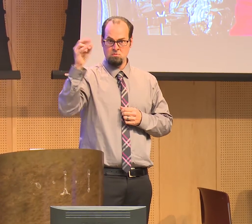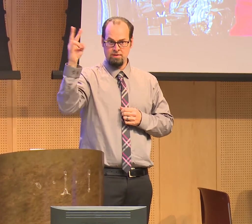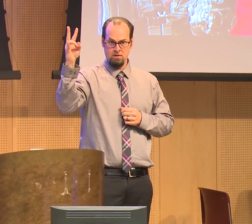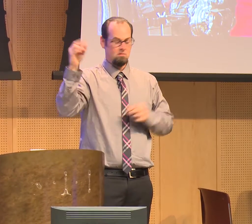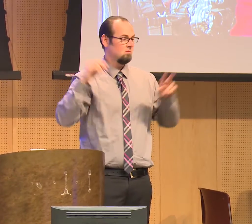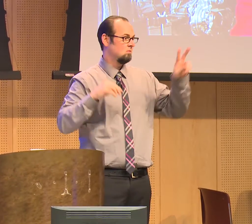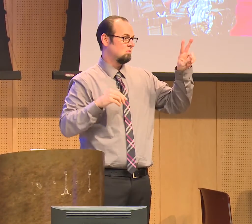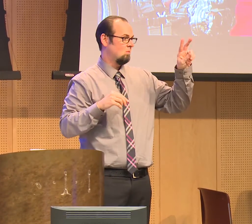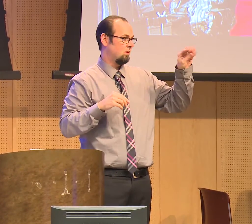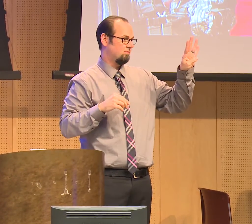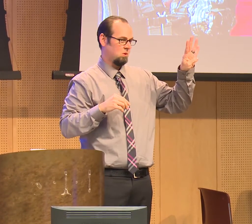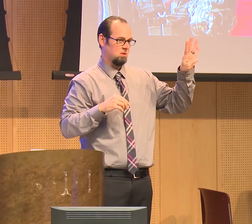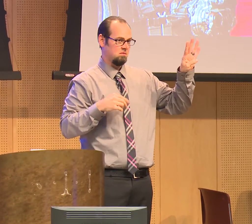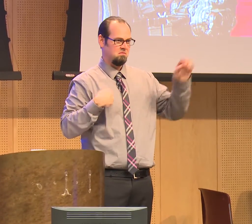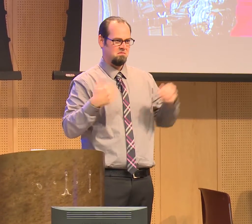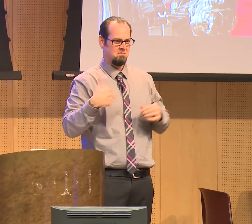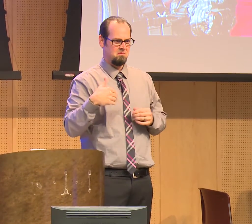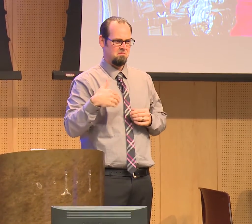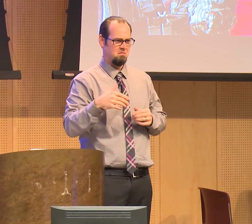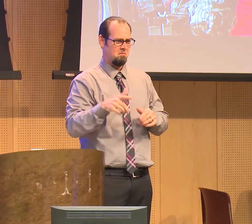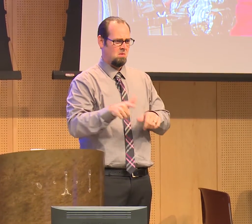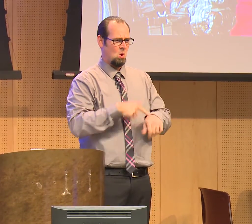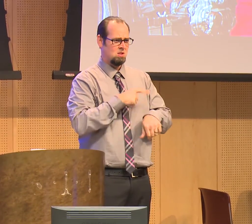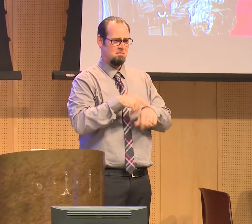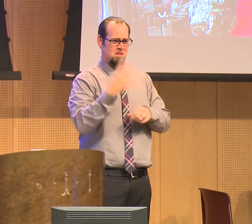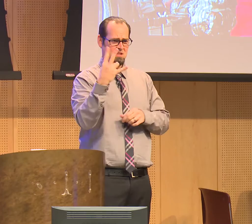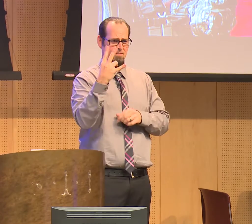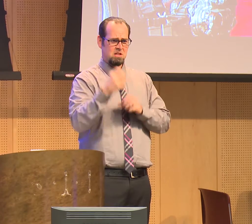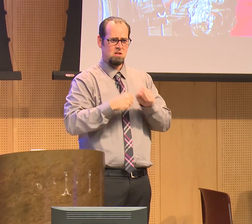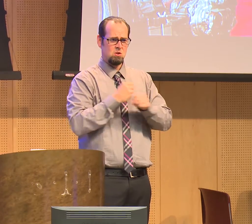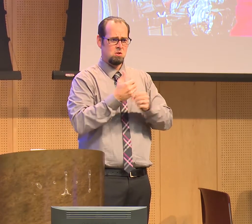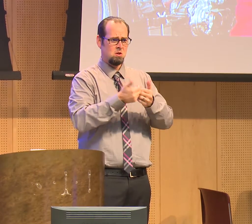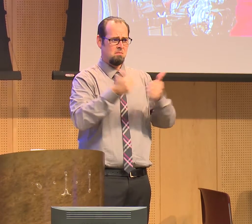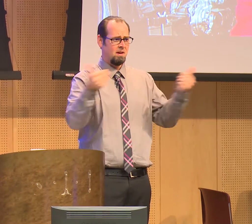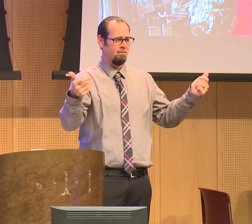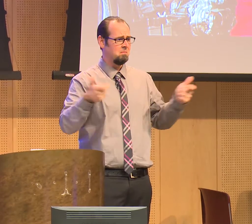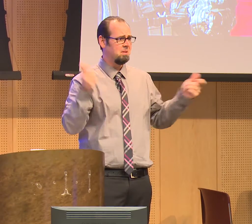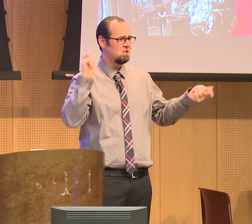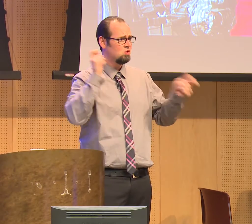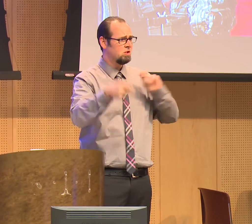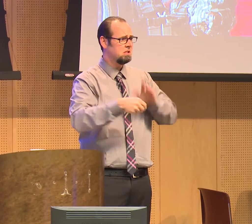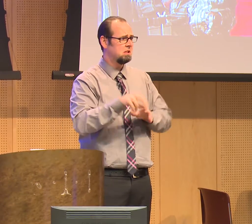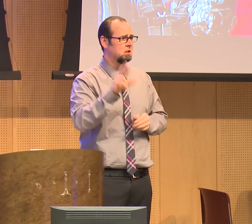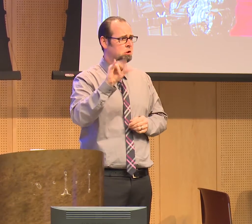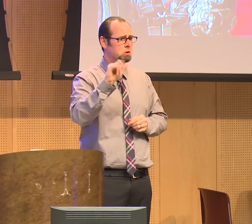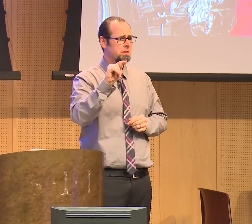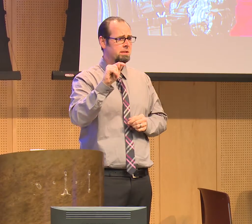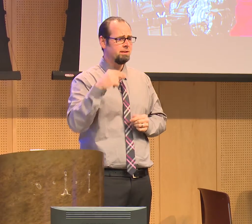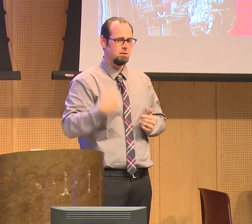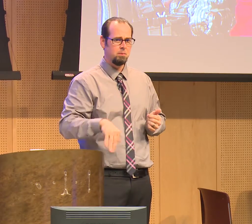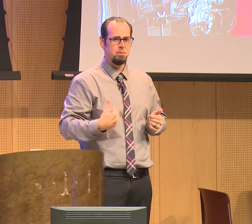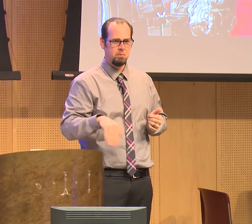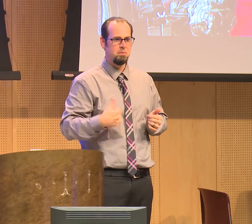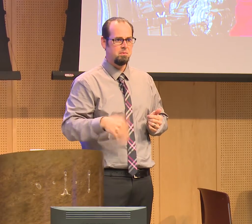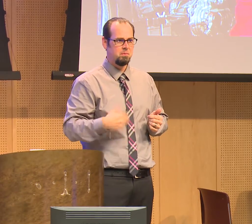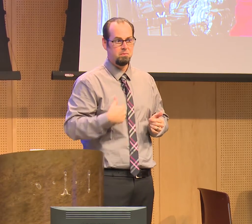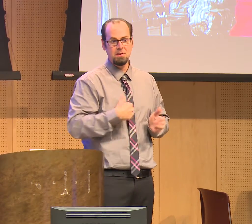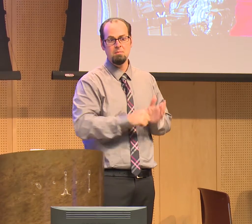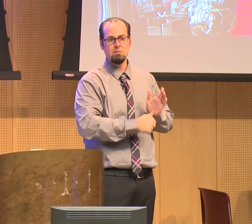Science in 2017. So between 2004 to 2017, there have been a lot of